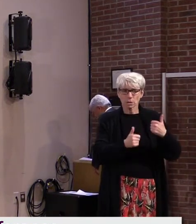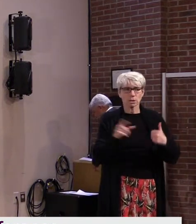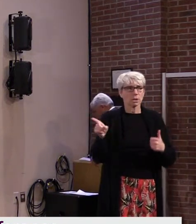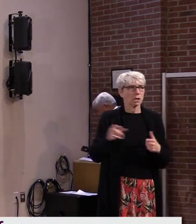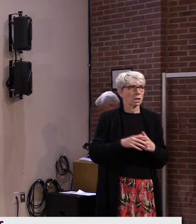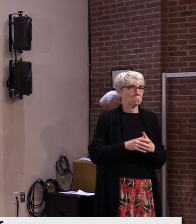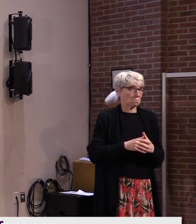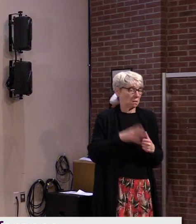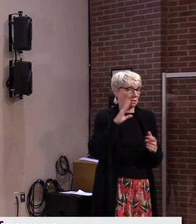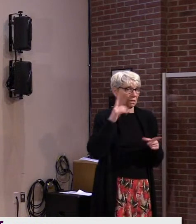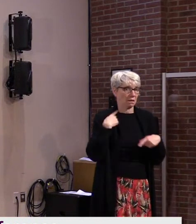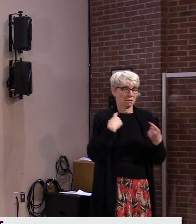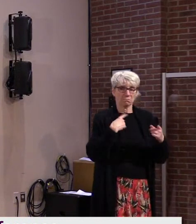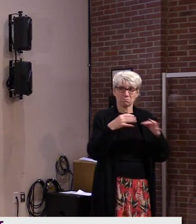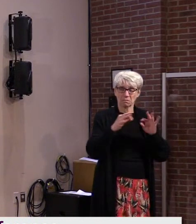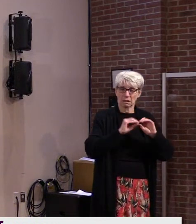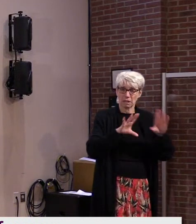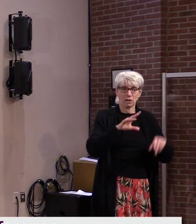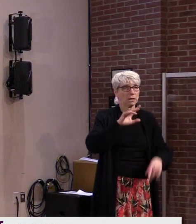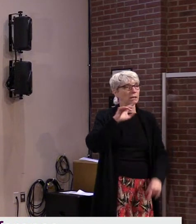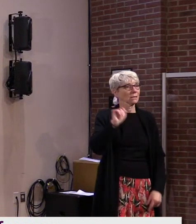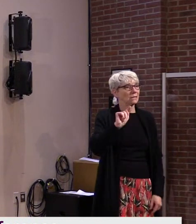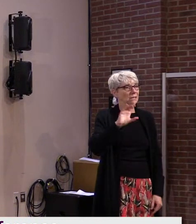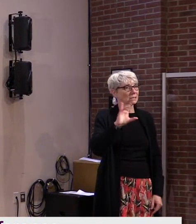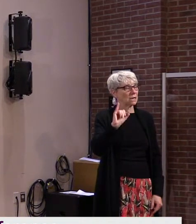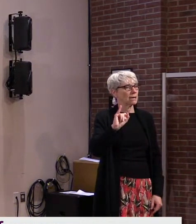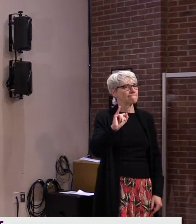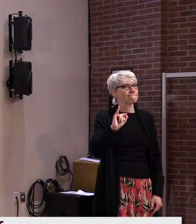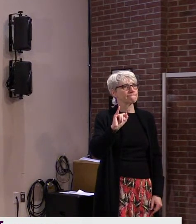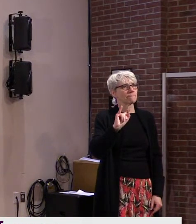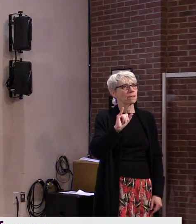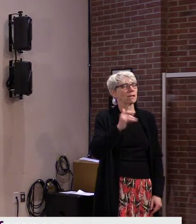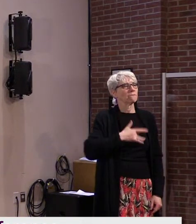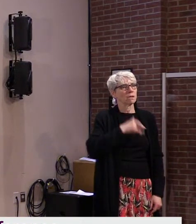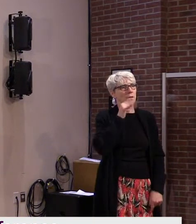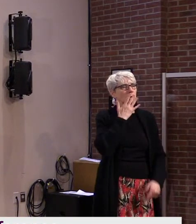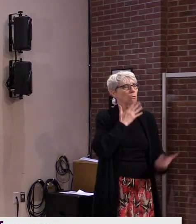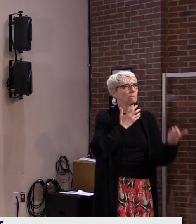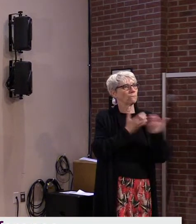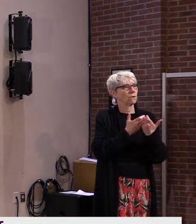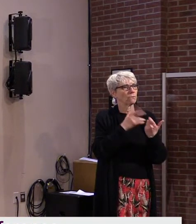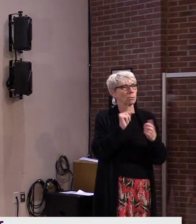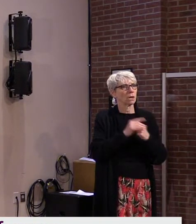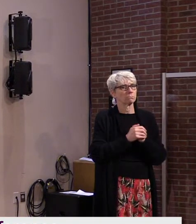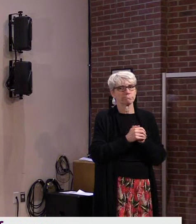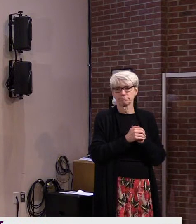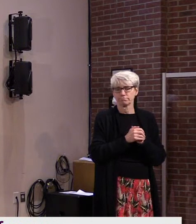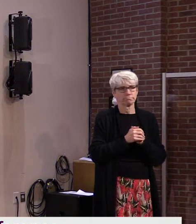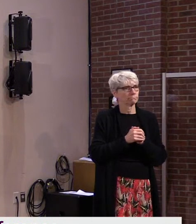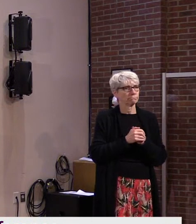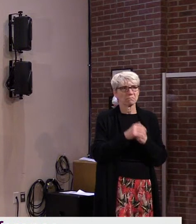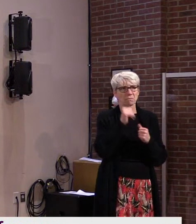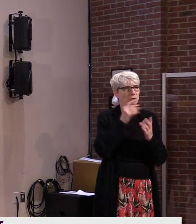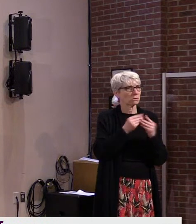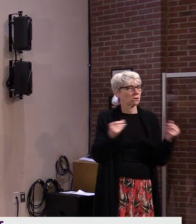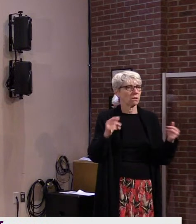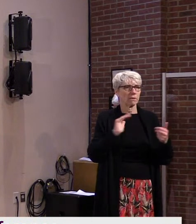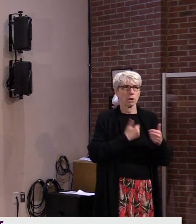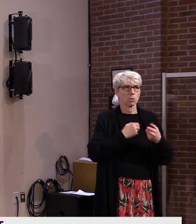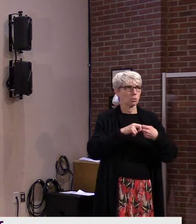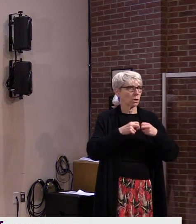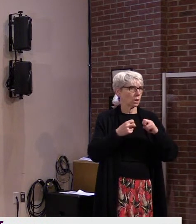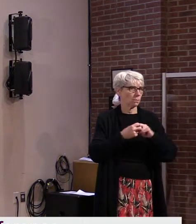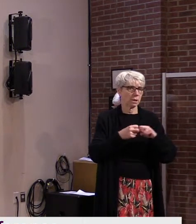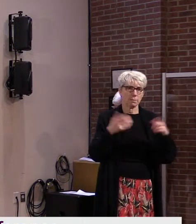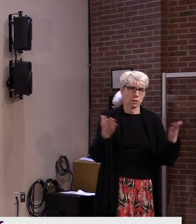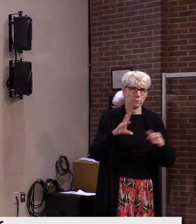fairly clear on TCI. I don't think it works for Vermont. I don't think it solves the problem in many